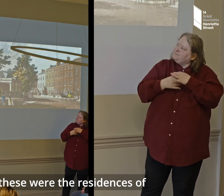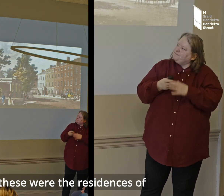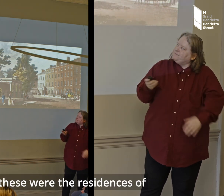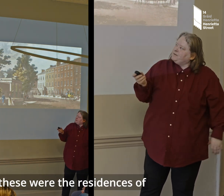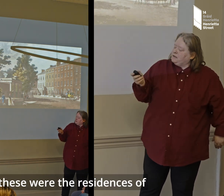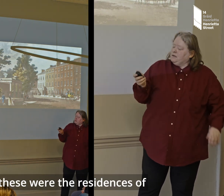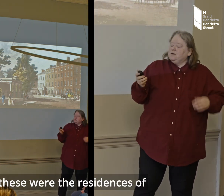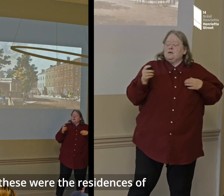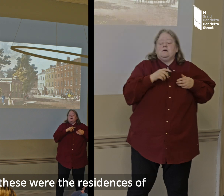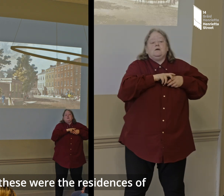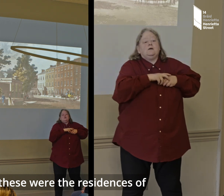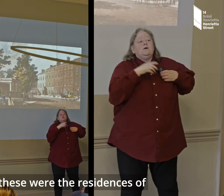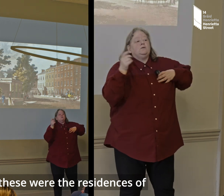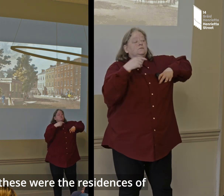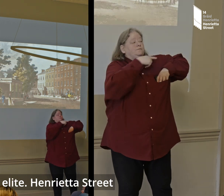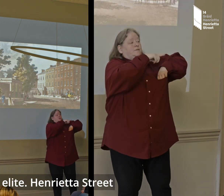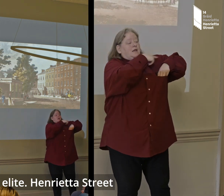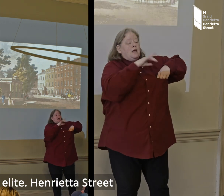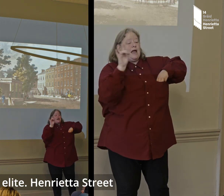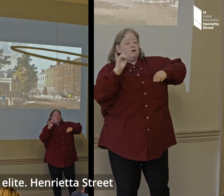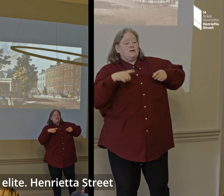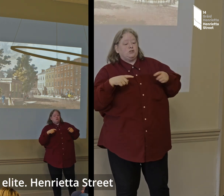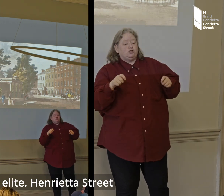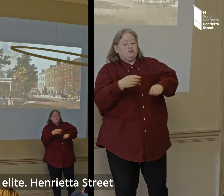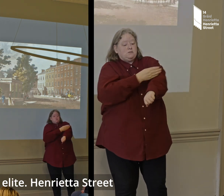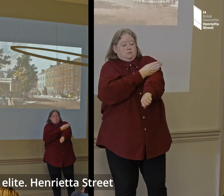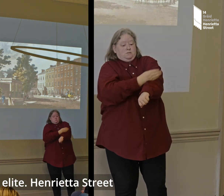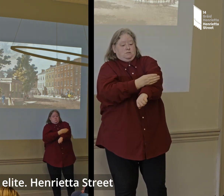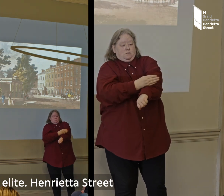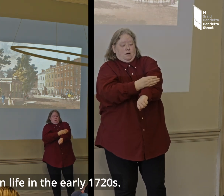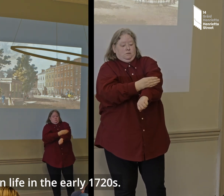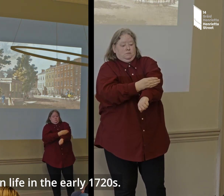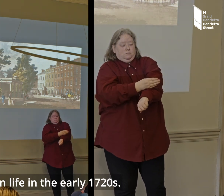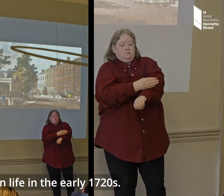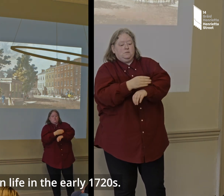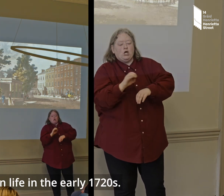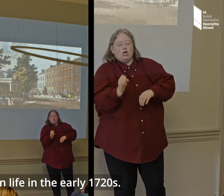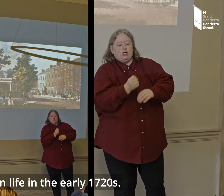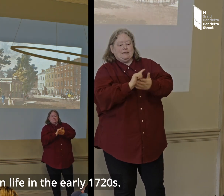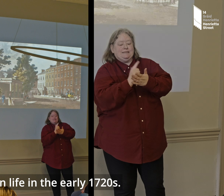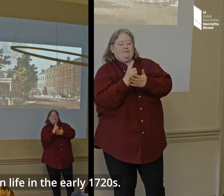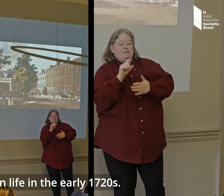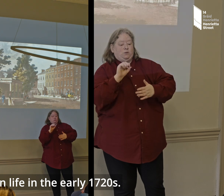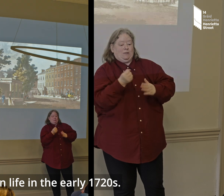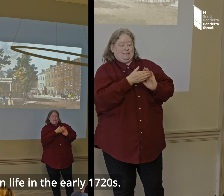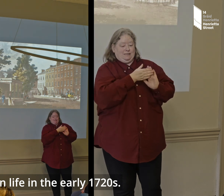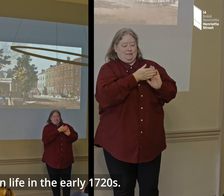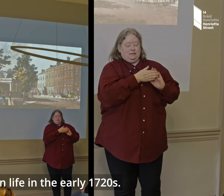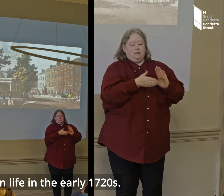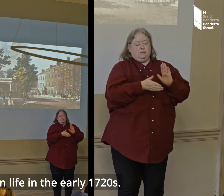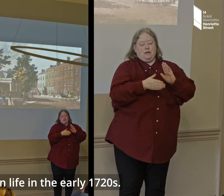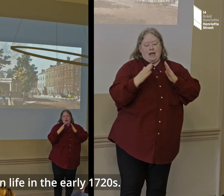So again, these were the residences of the elite. Henrietta Street began life in the